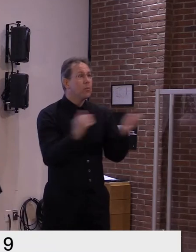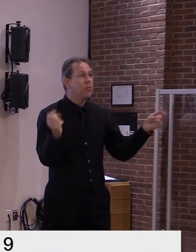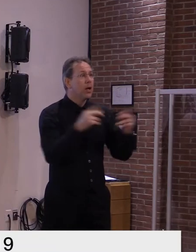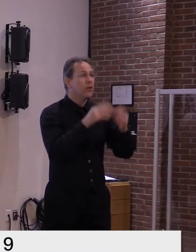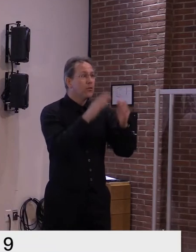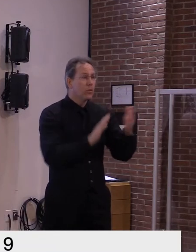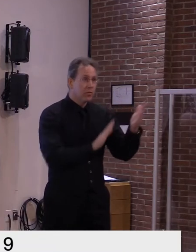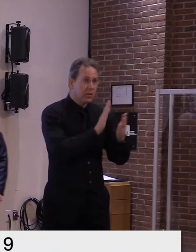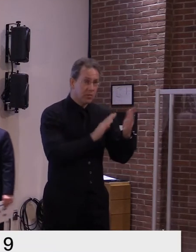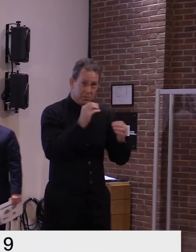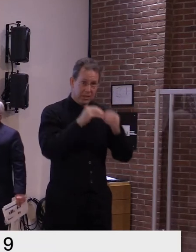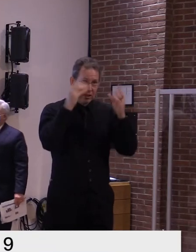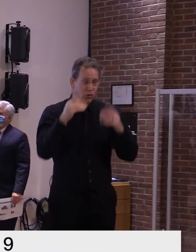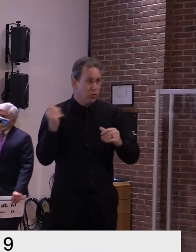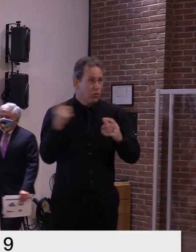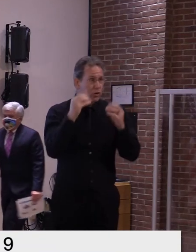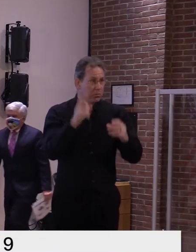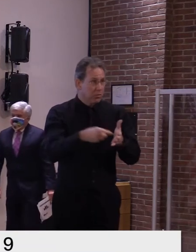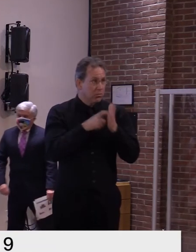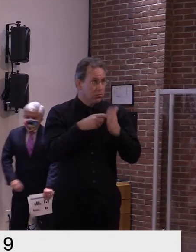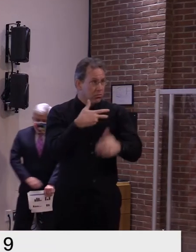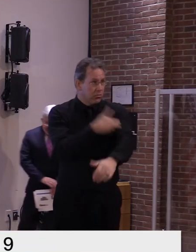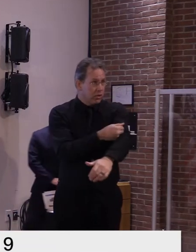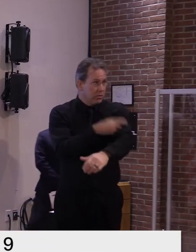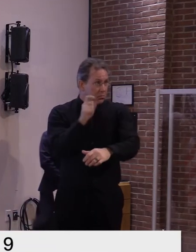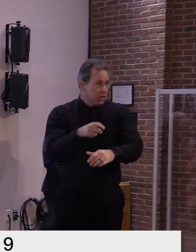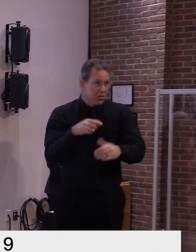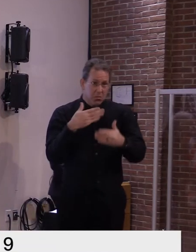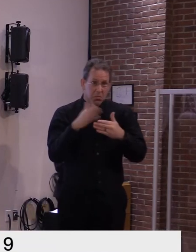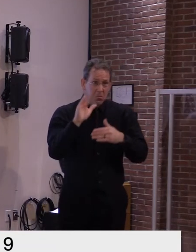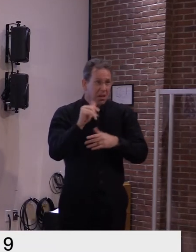vaccinated by that kind of April